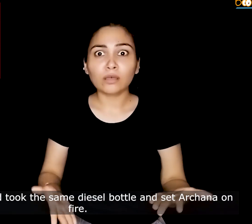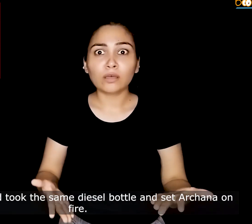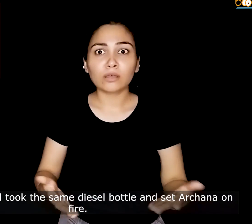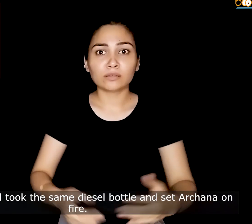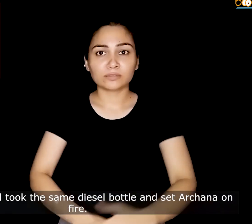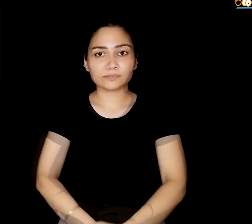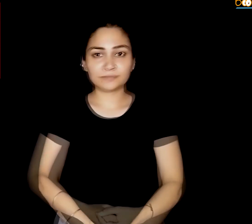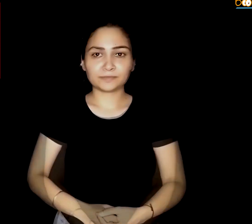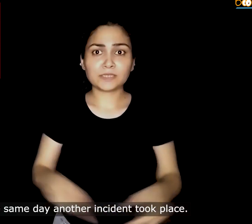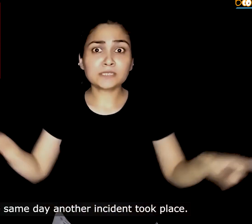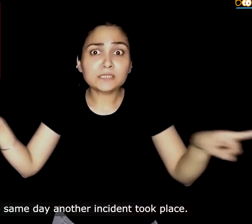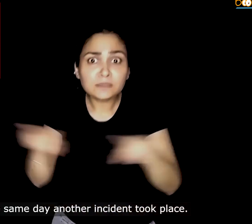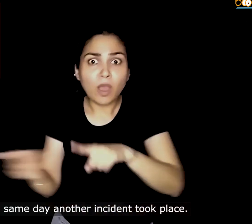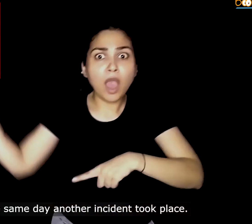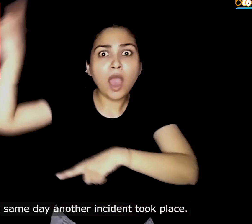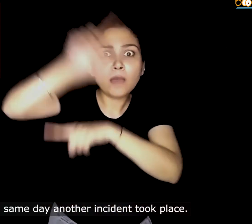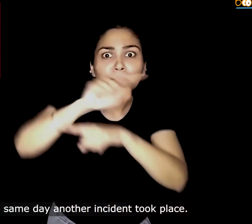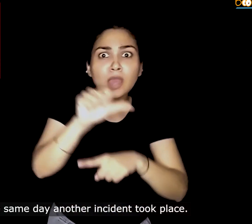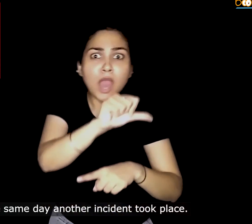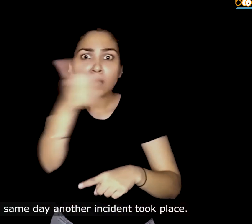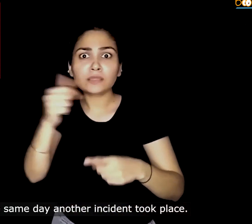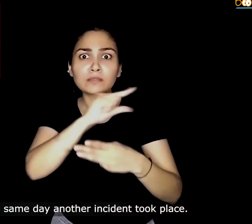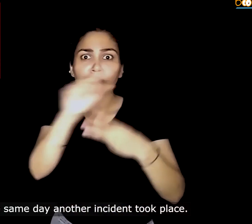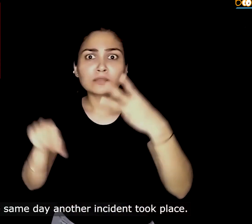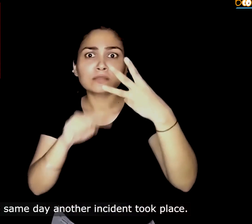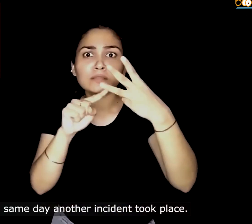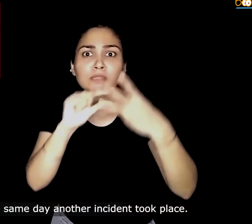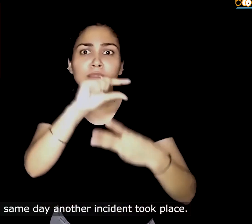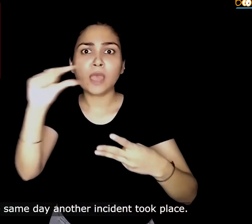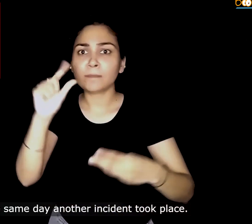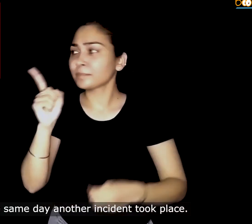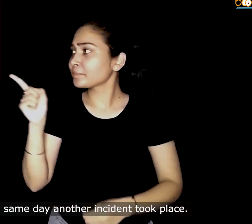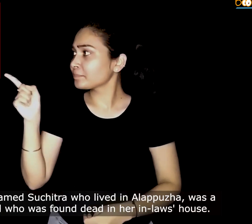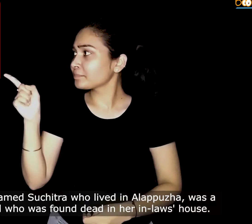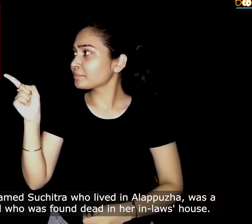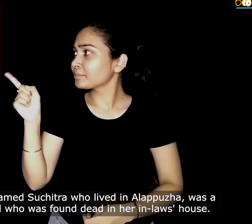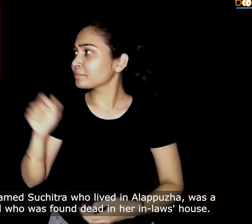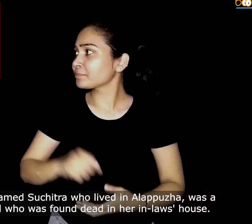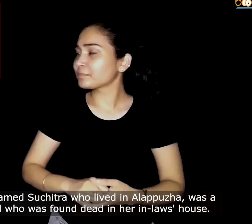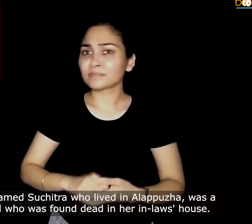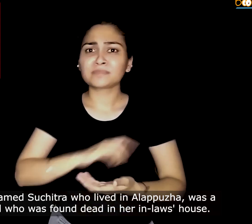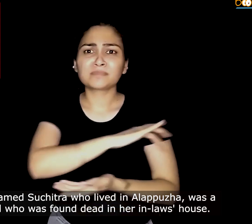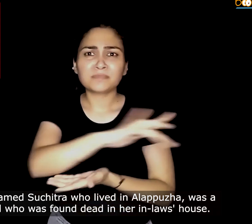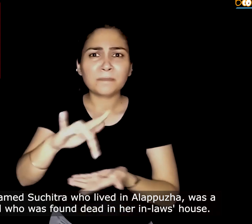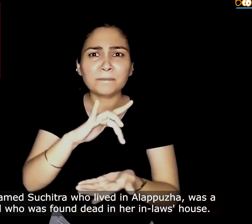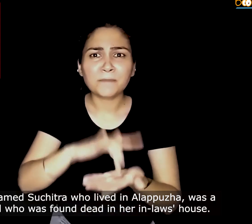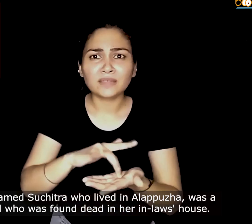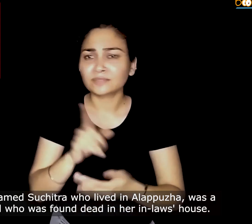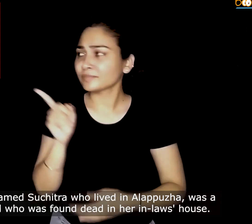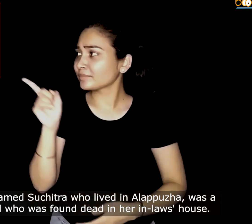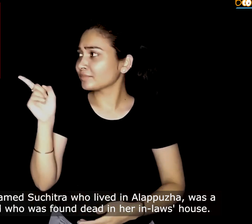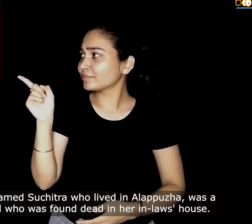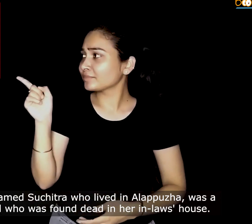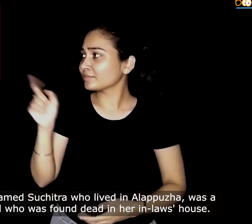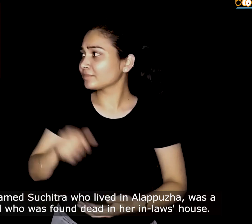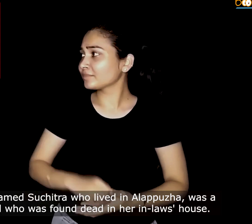on the same day another incident took place a woman named suchitra who lived in alapuza